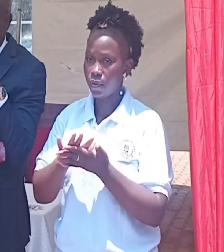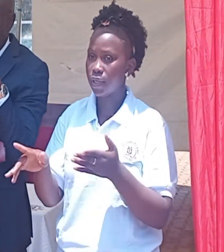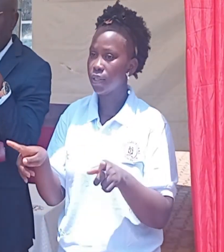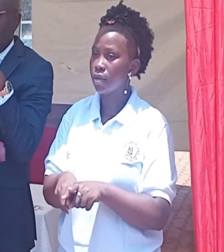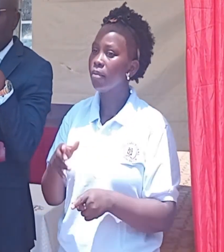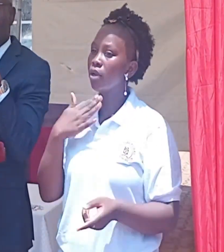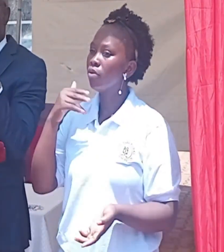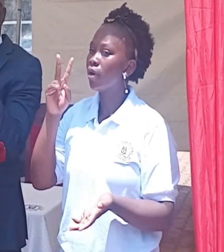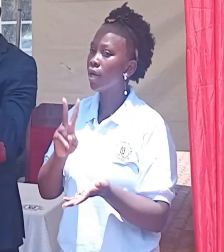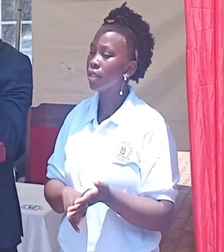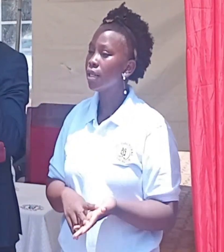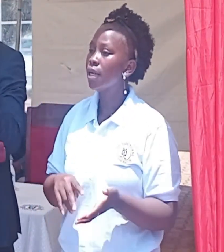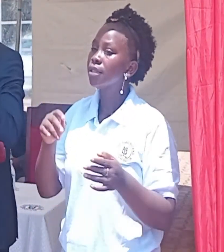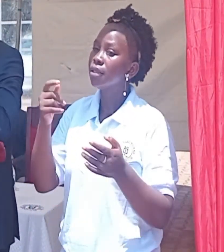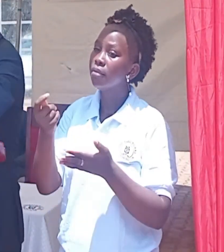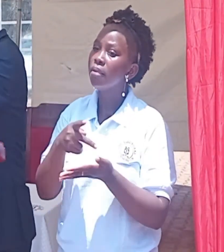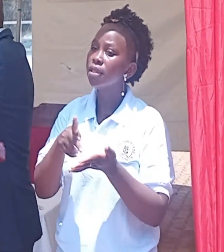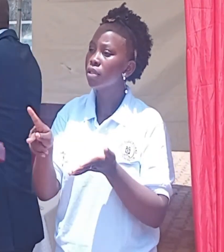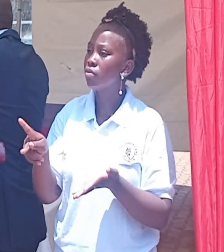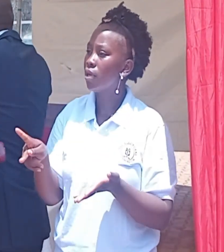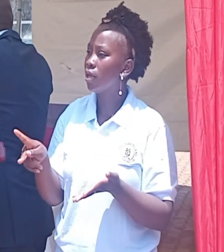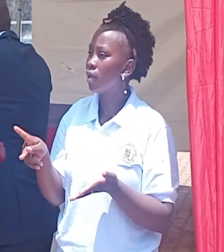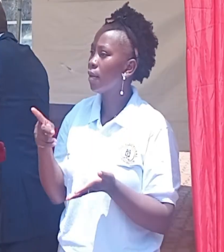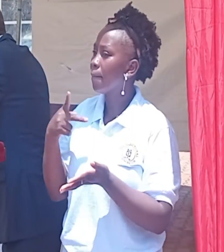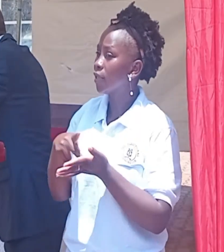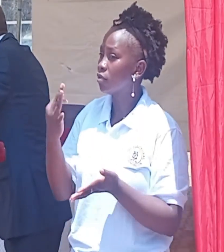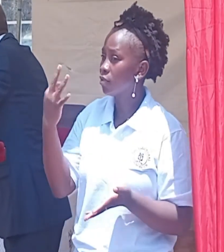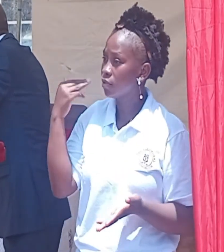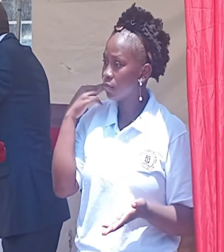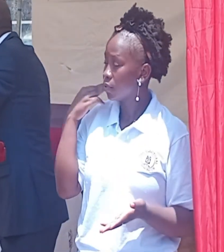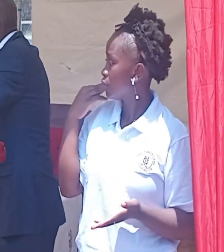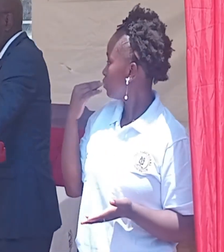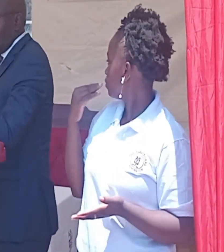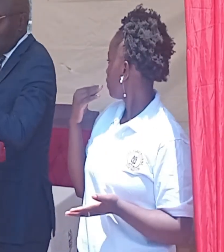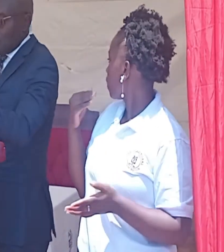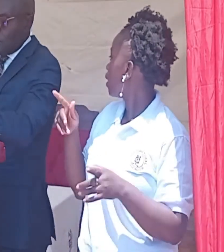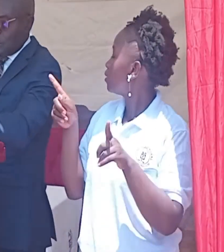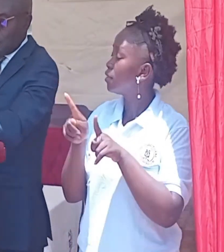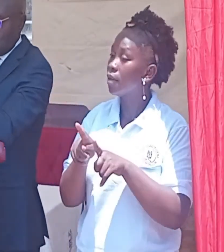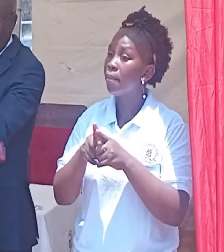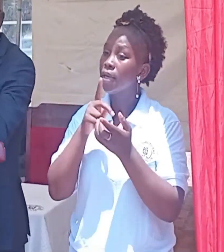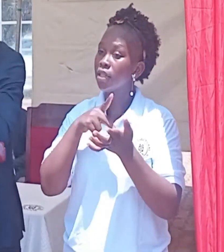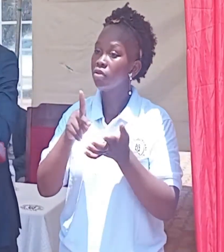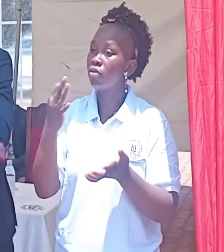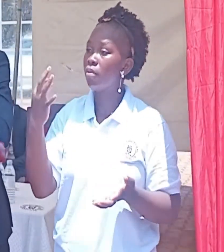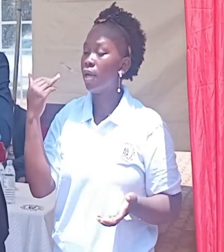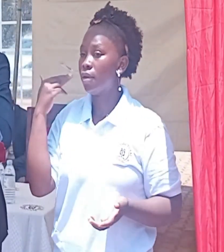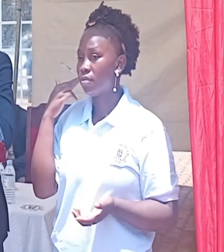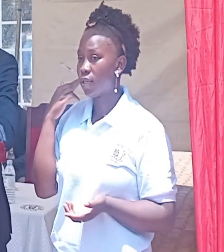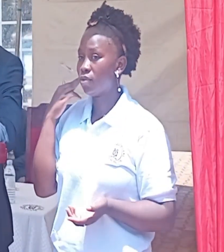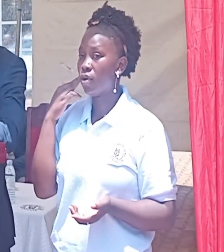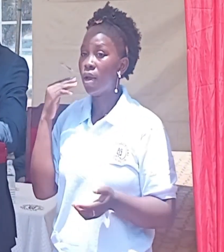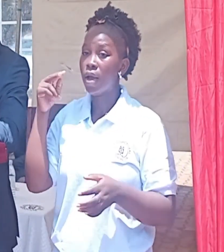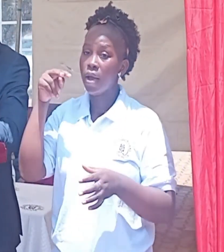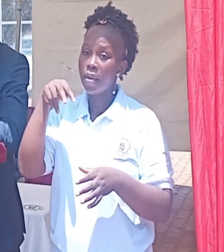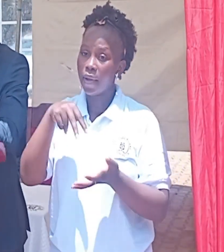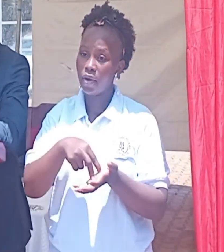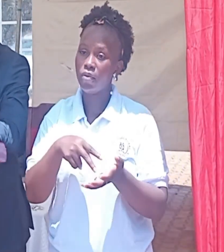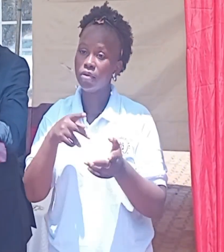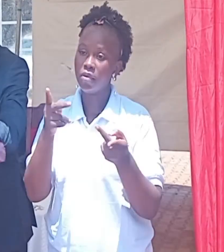babalonzi, nabo basasula tebasasula n'obukadde 3, nabo basasula obukadde 3 abagenda okukozesa ku